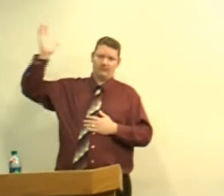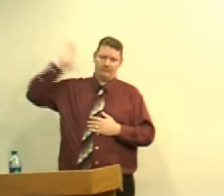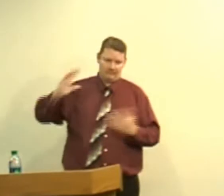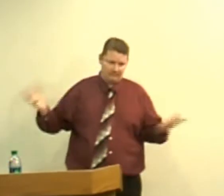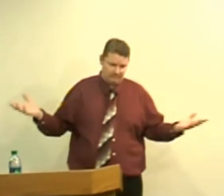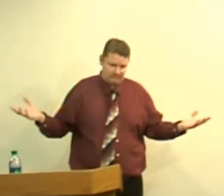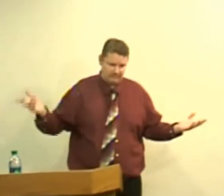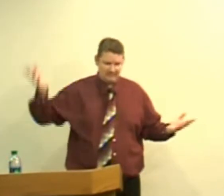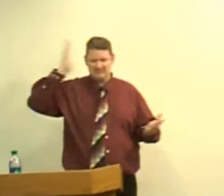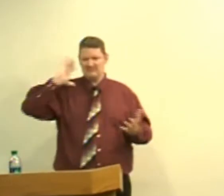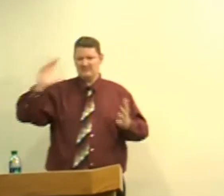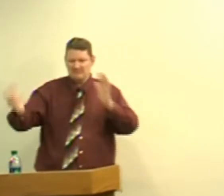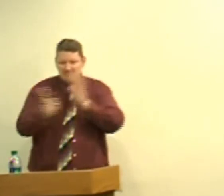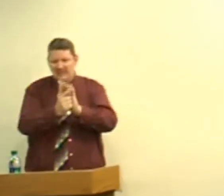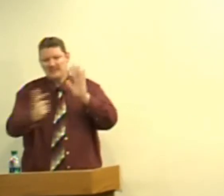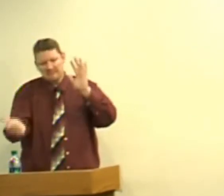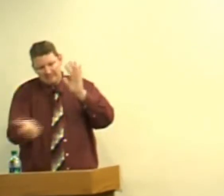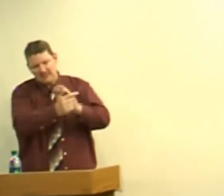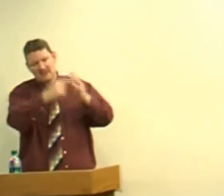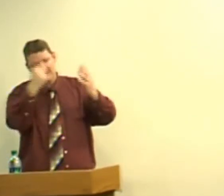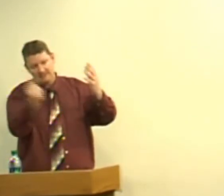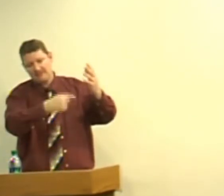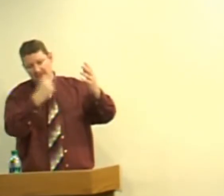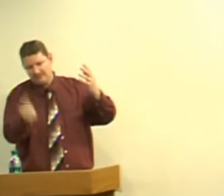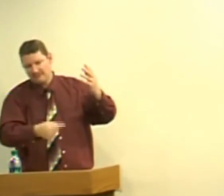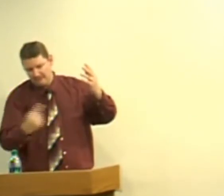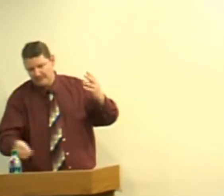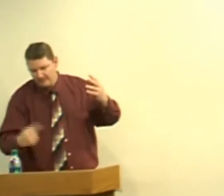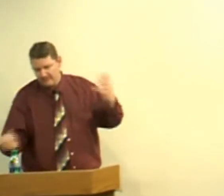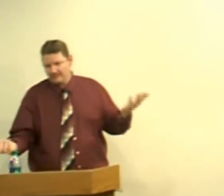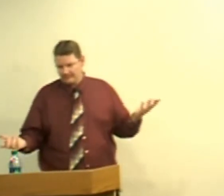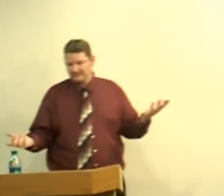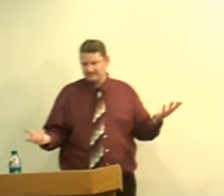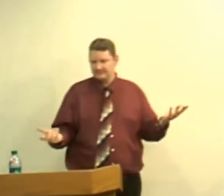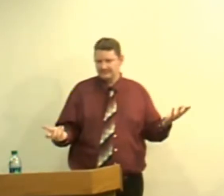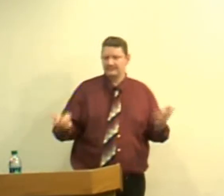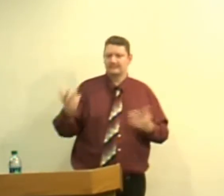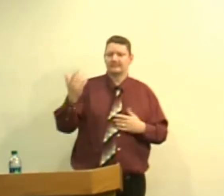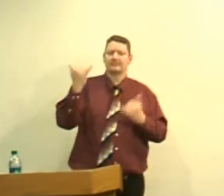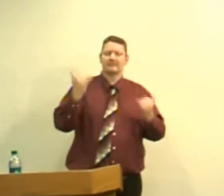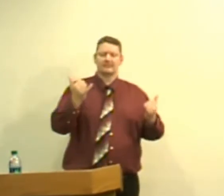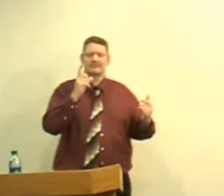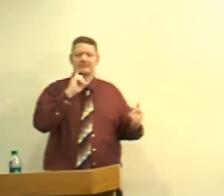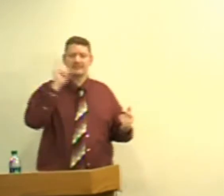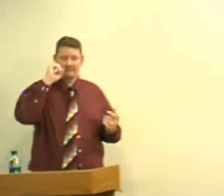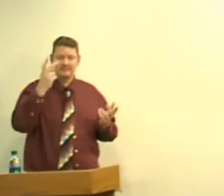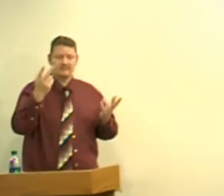In the past, we talked about injustice against the deaf.